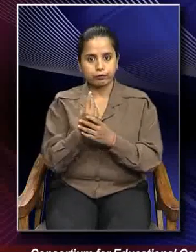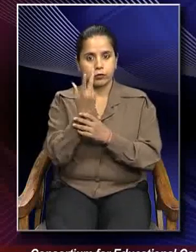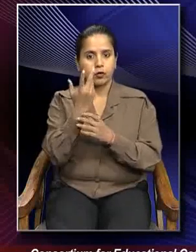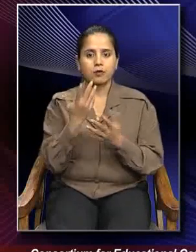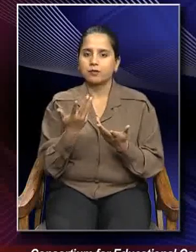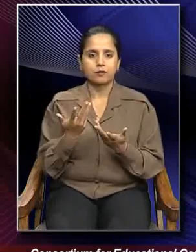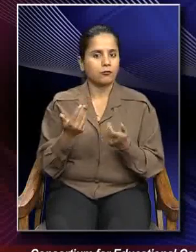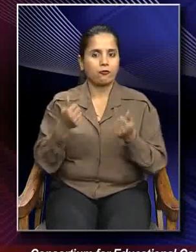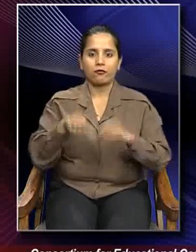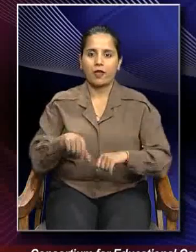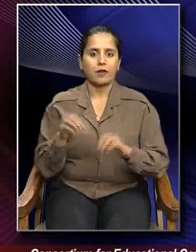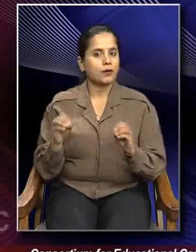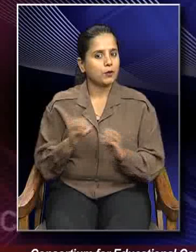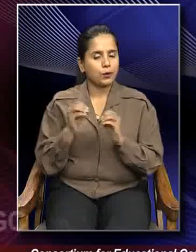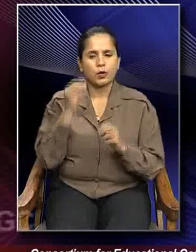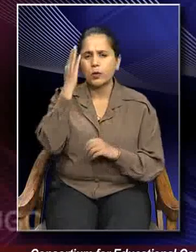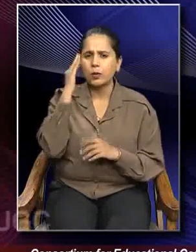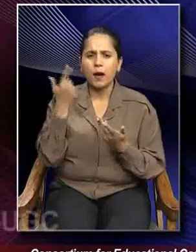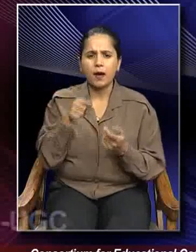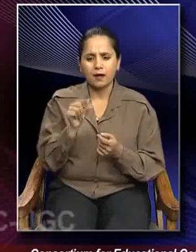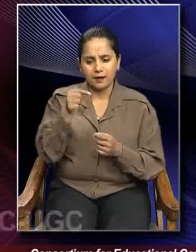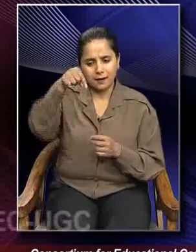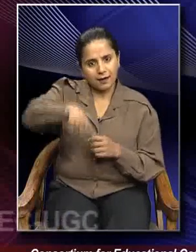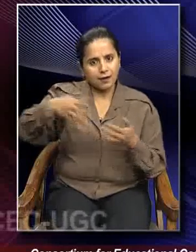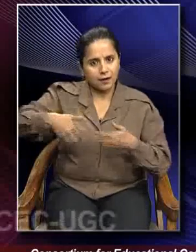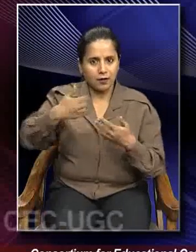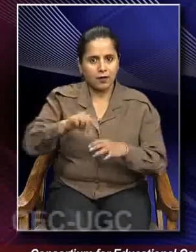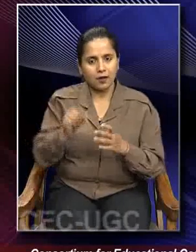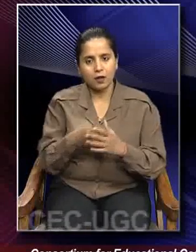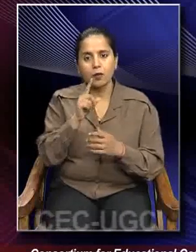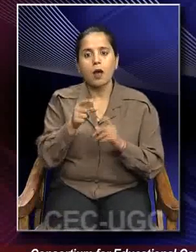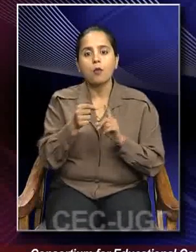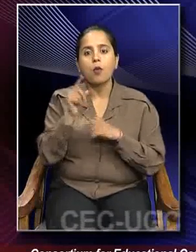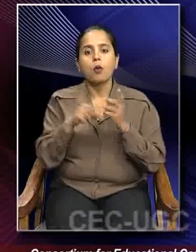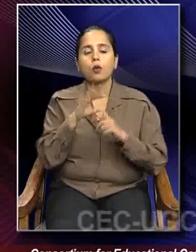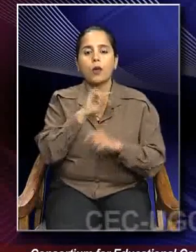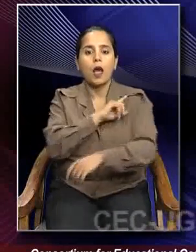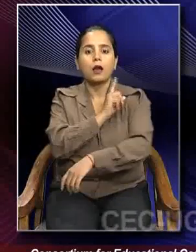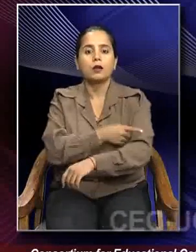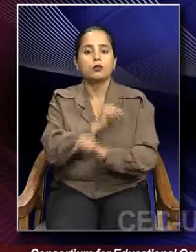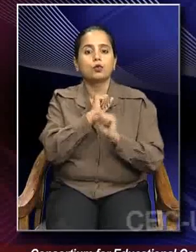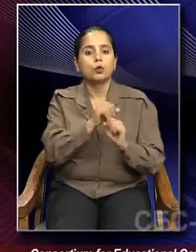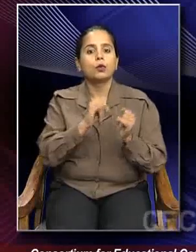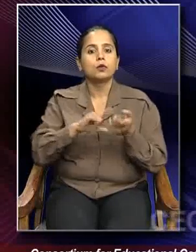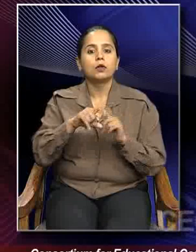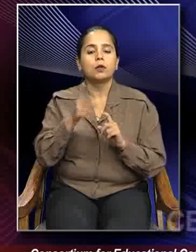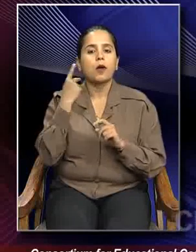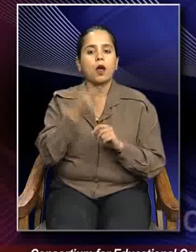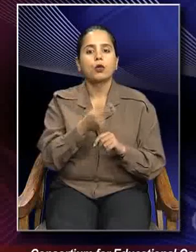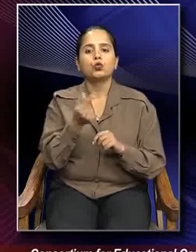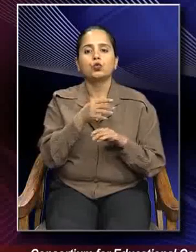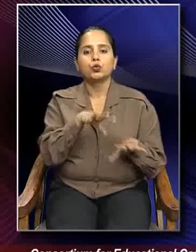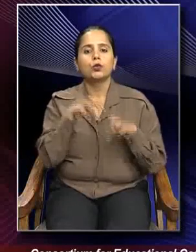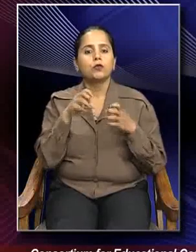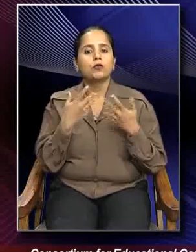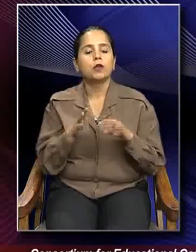sprout out. Why so? It is because the potent energy of the seed is consumed in the